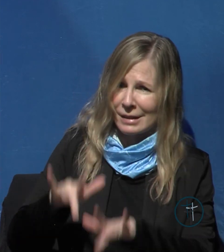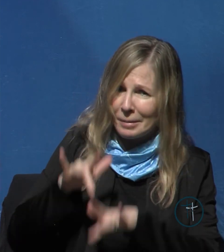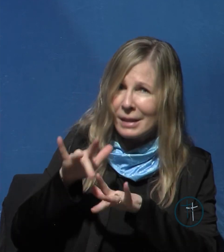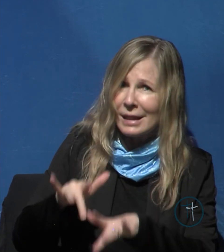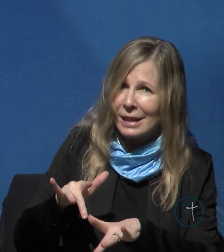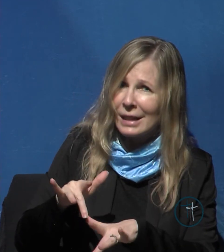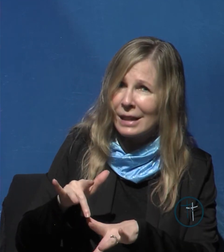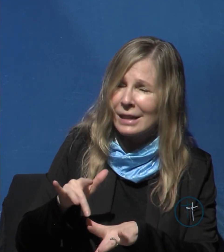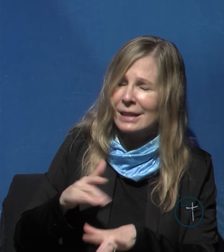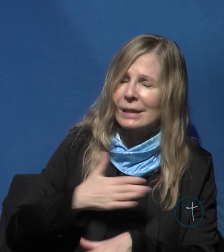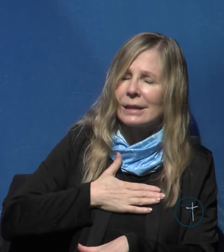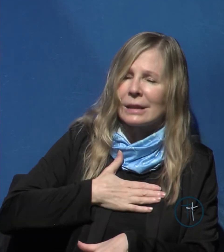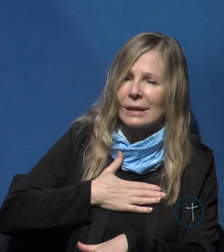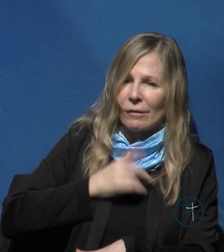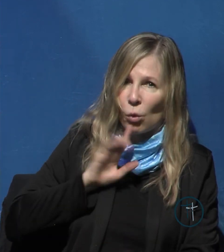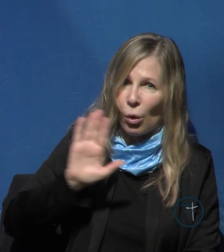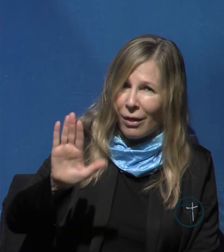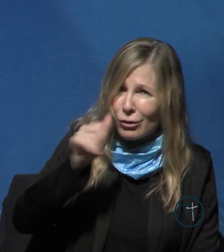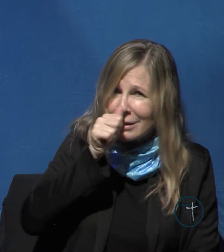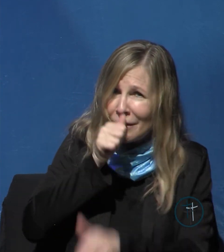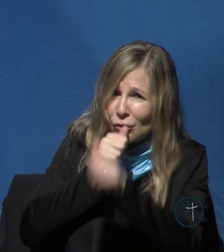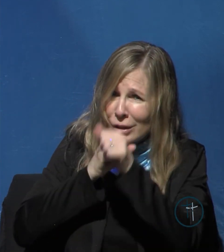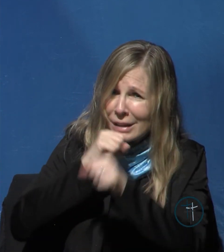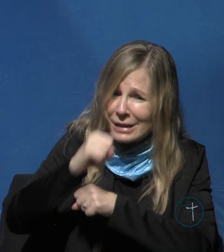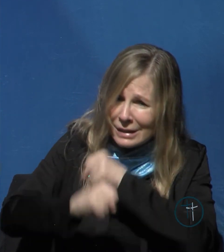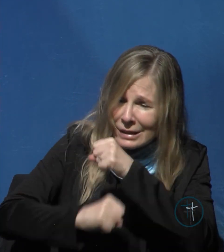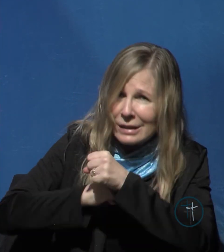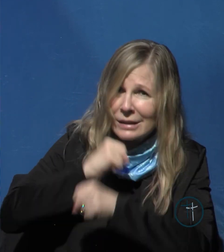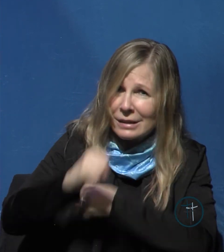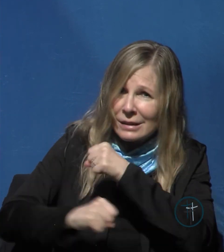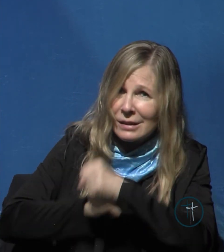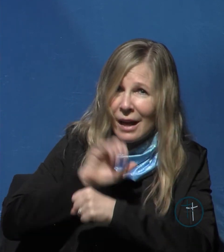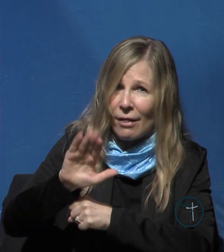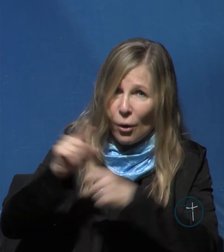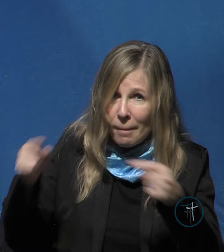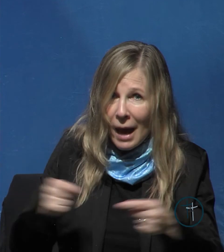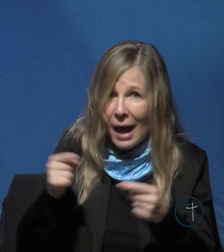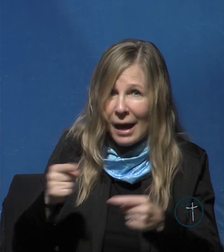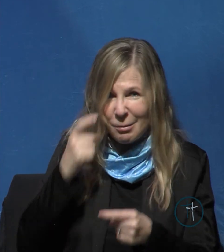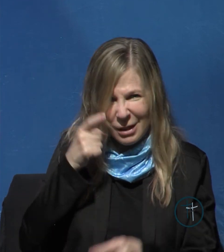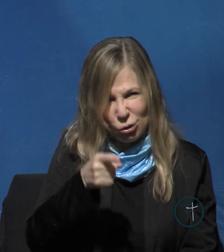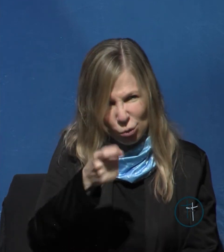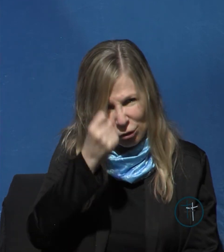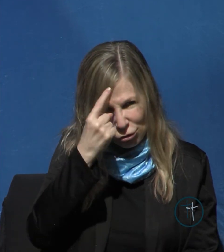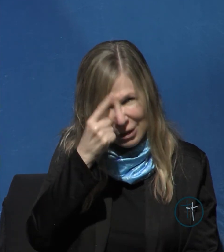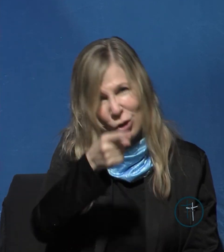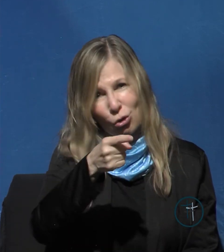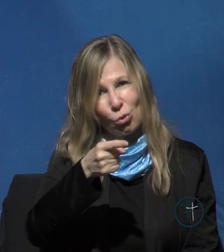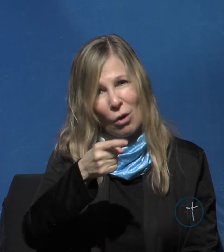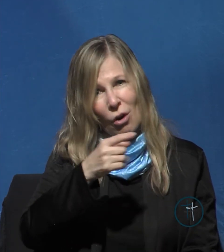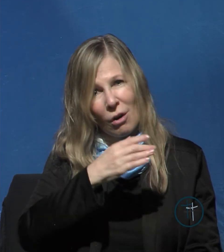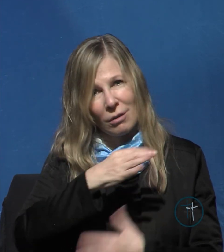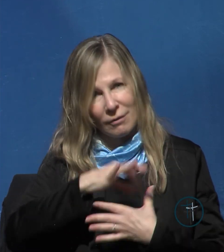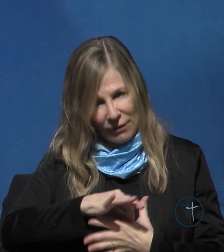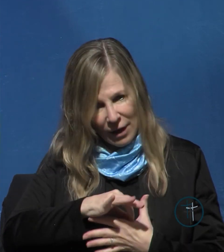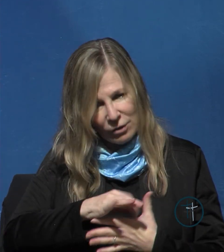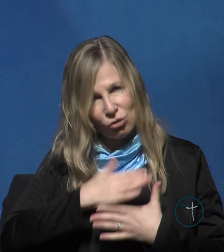and empathy with their suffering and their pain because you are flesh and blood and you feel it.